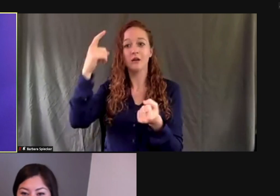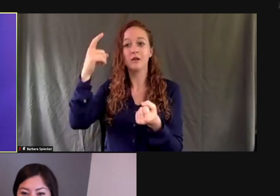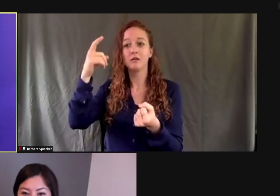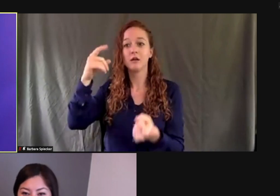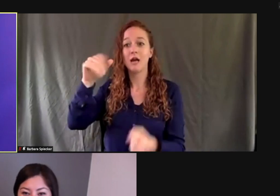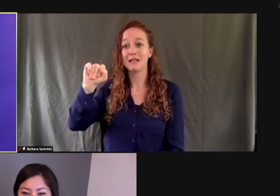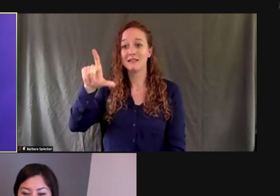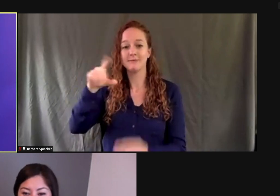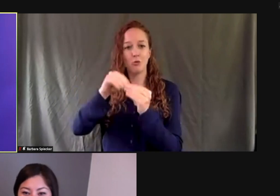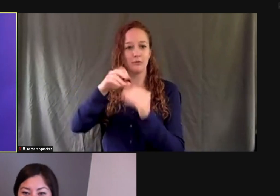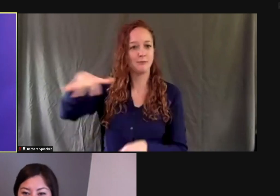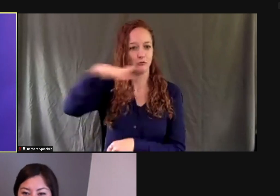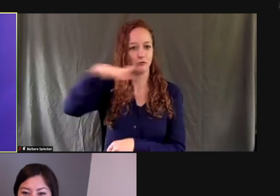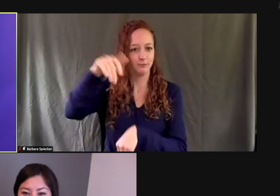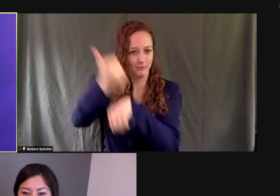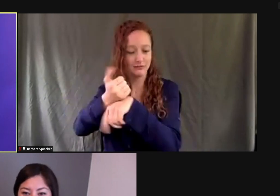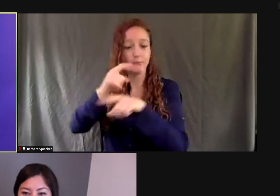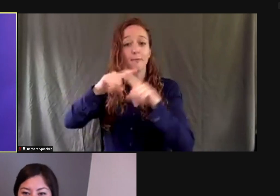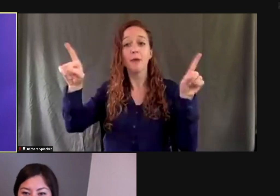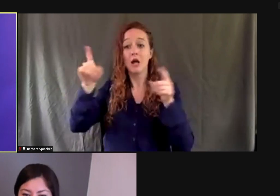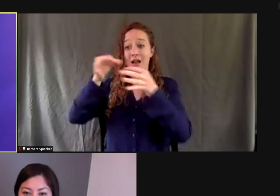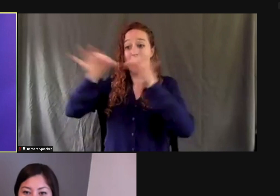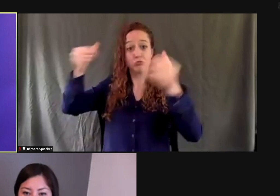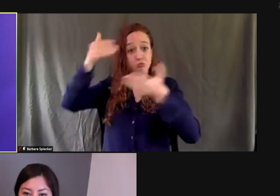The first question, yes.